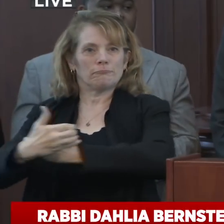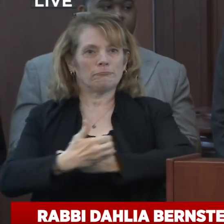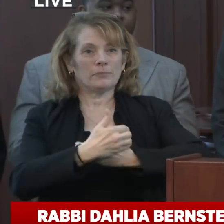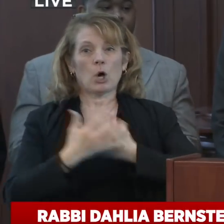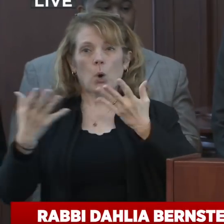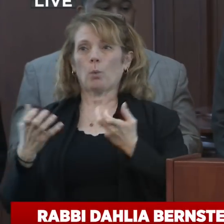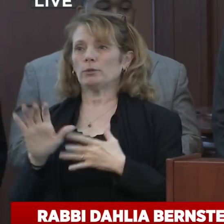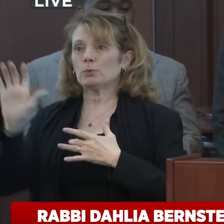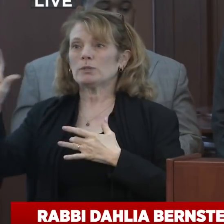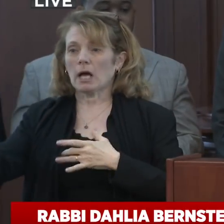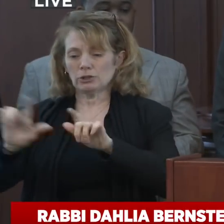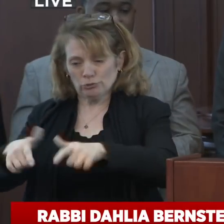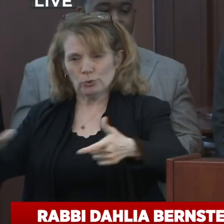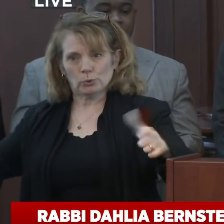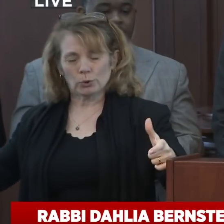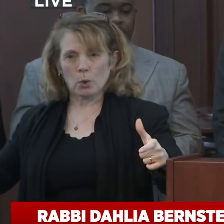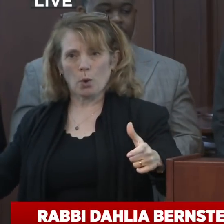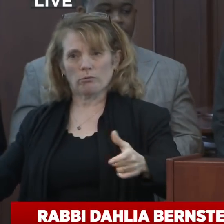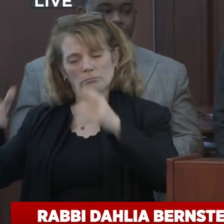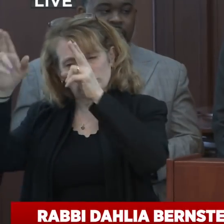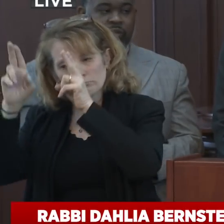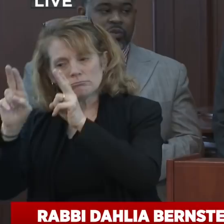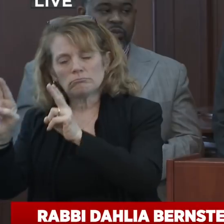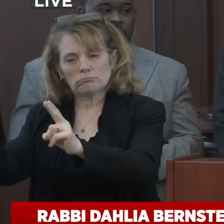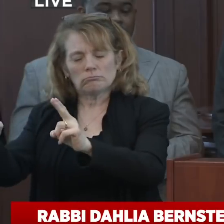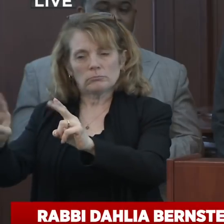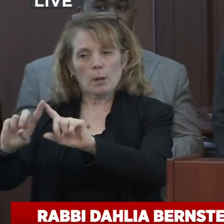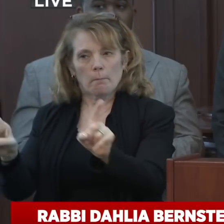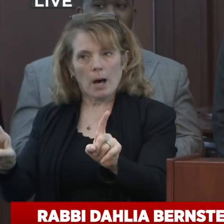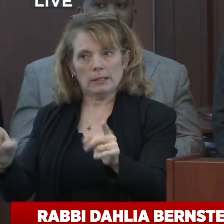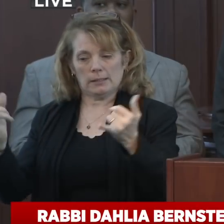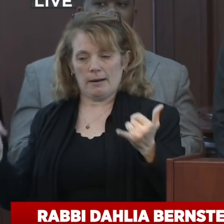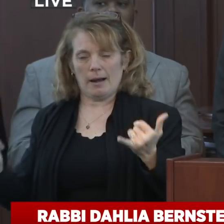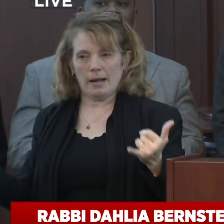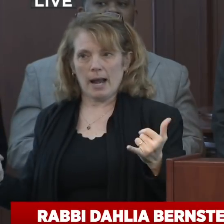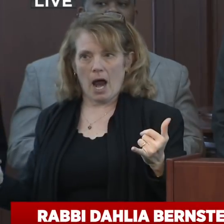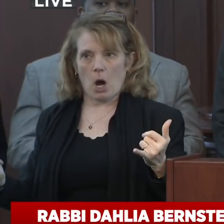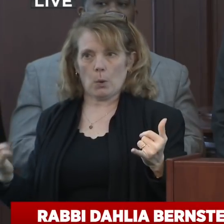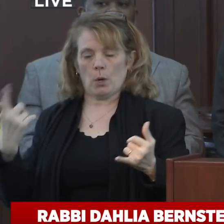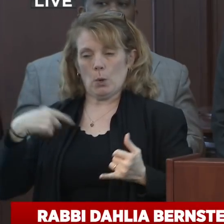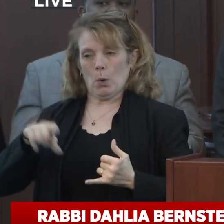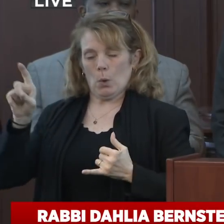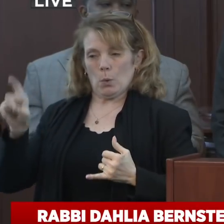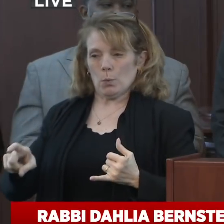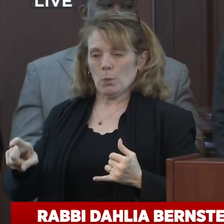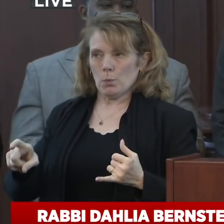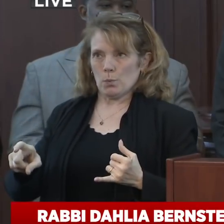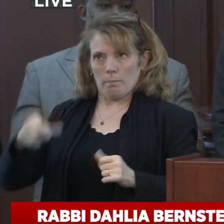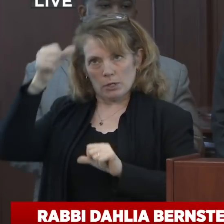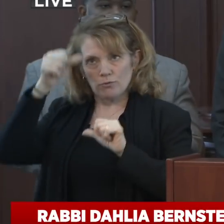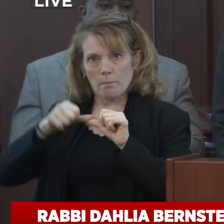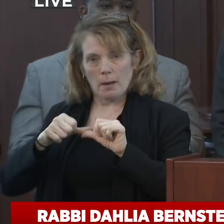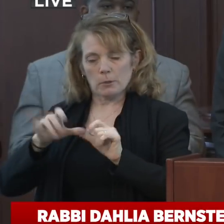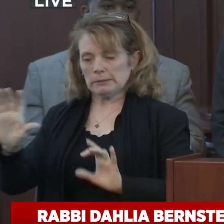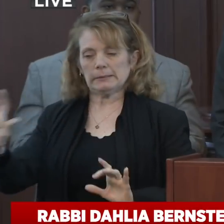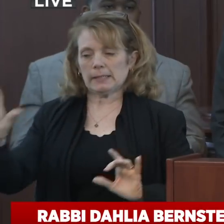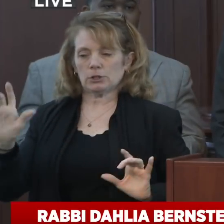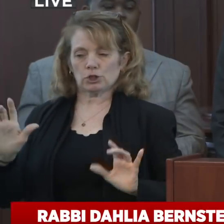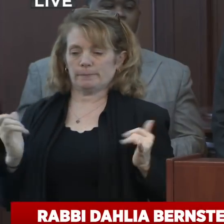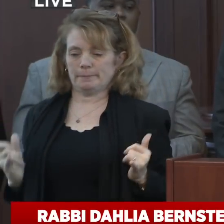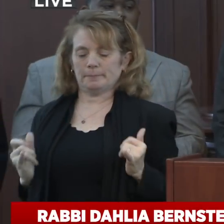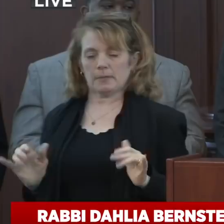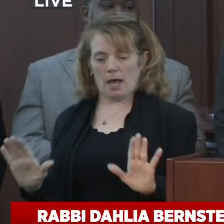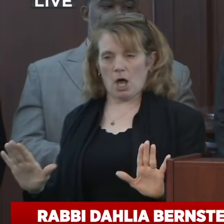us. And this is going to have to force us all to use our intention rather than our hands, to really set our